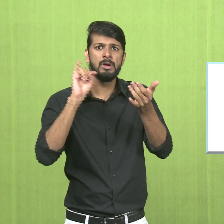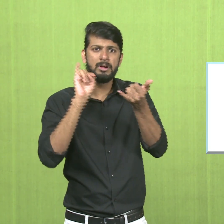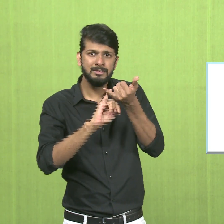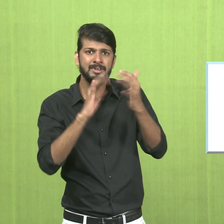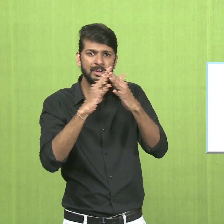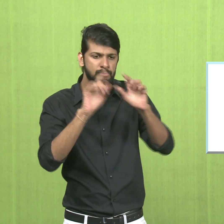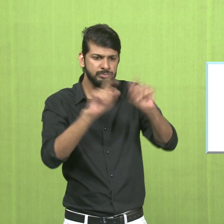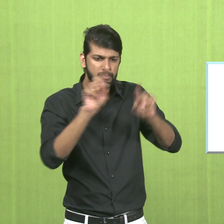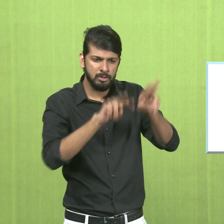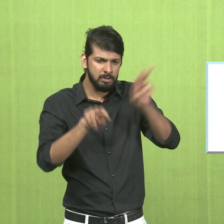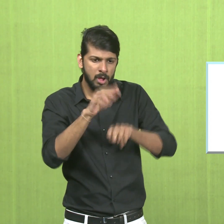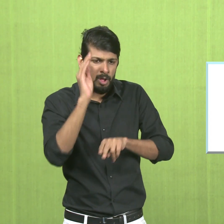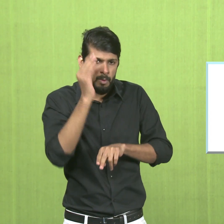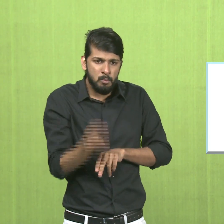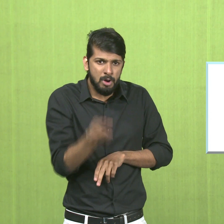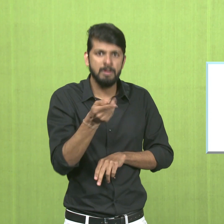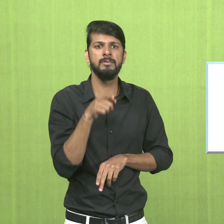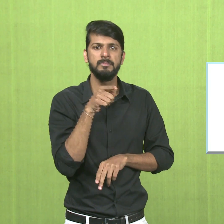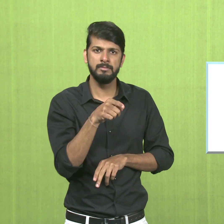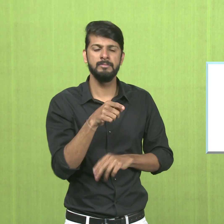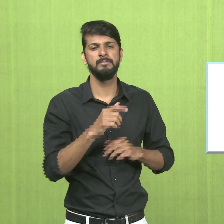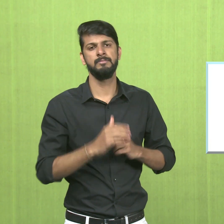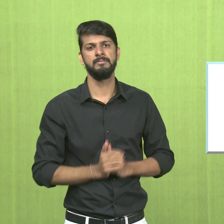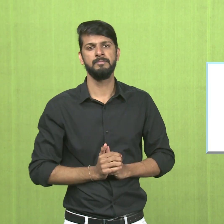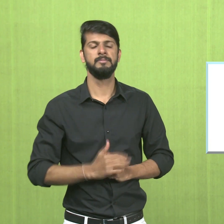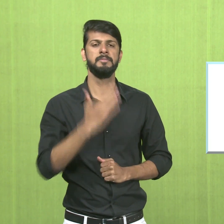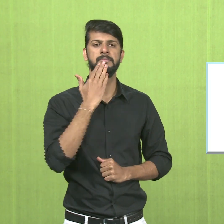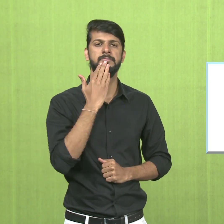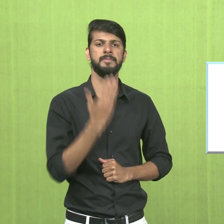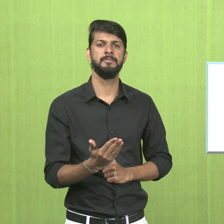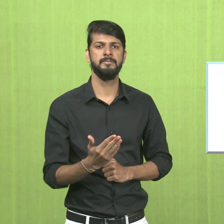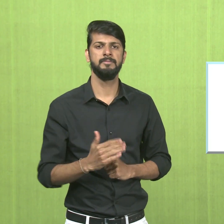our website www.nios.ac.in. Thank you.